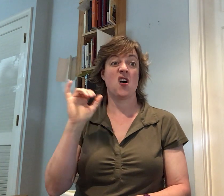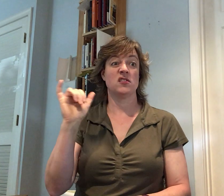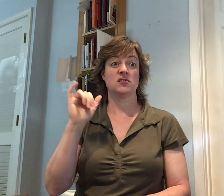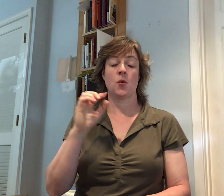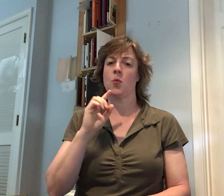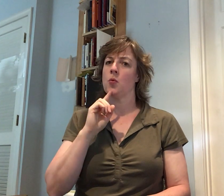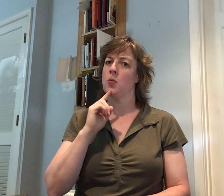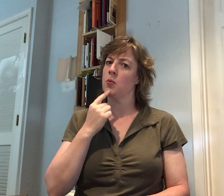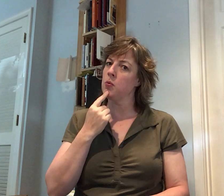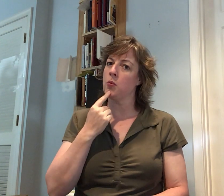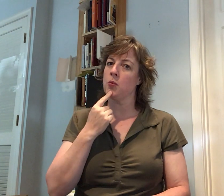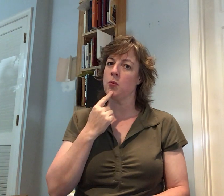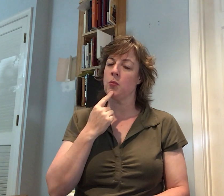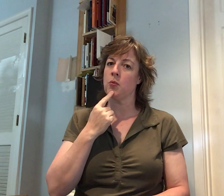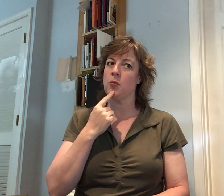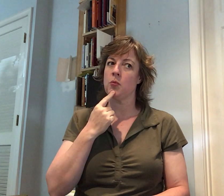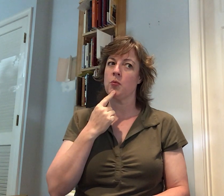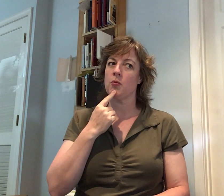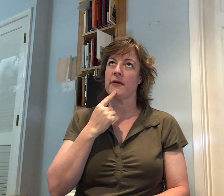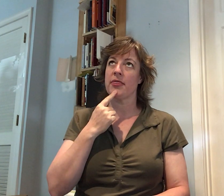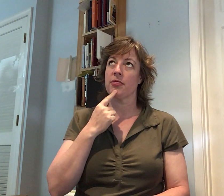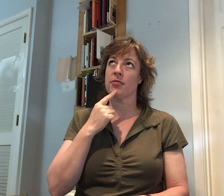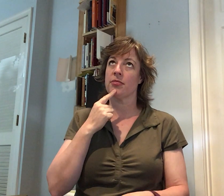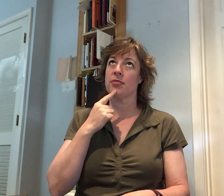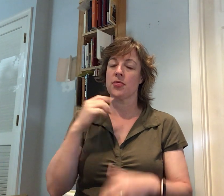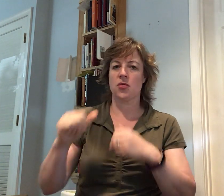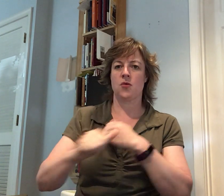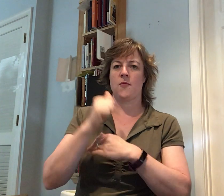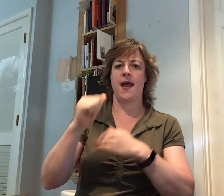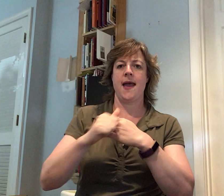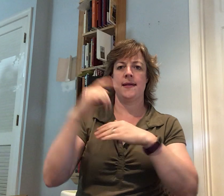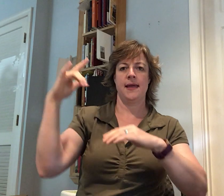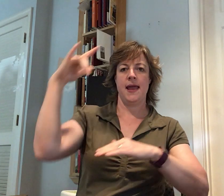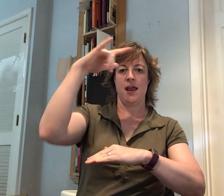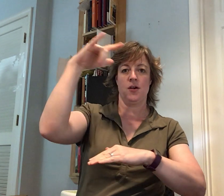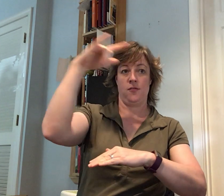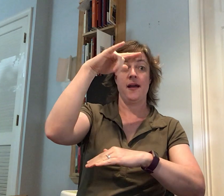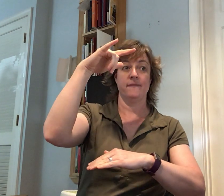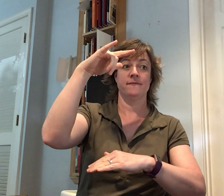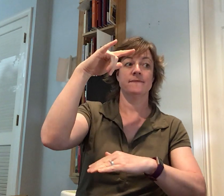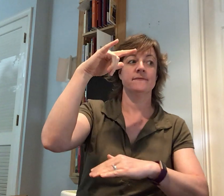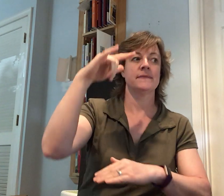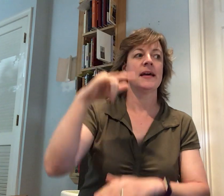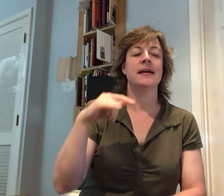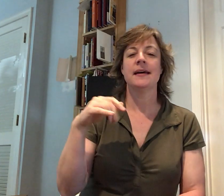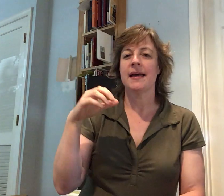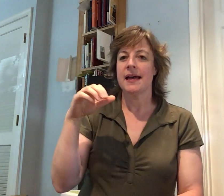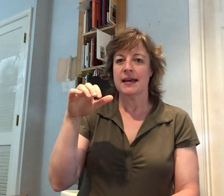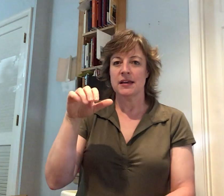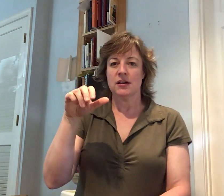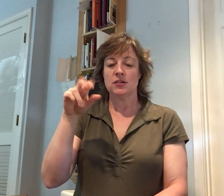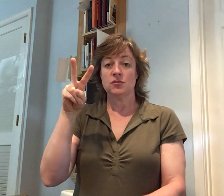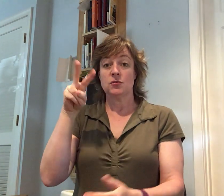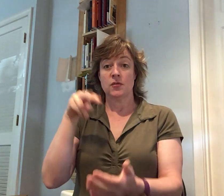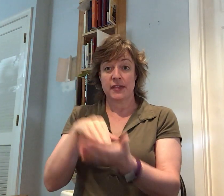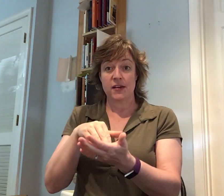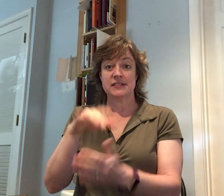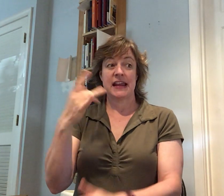serious threat to aircraft. In 2018, a volcano on Bali in Indonesia erupted, and